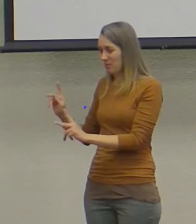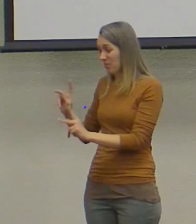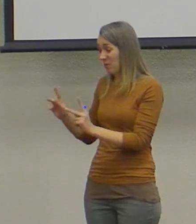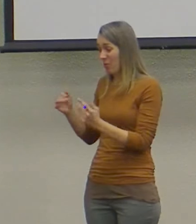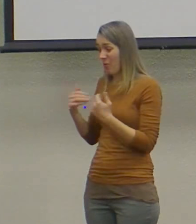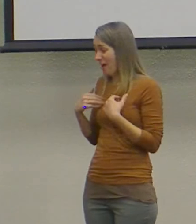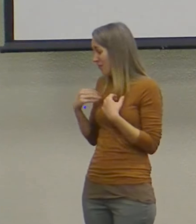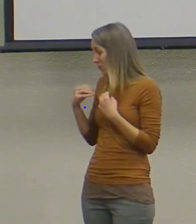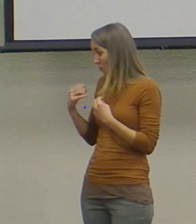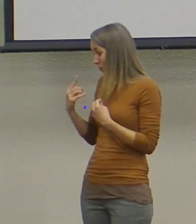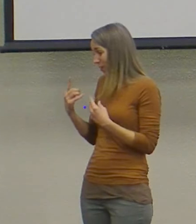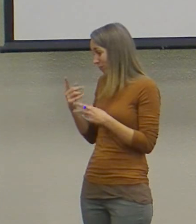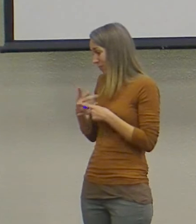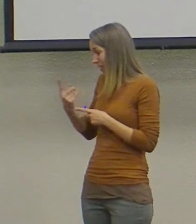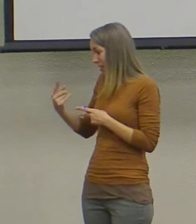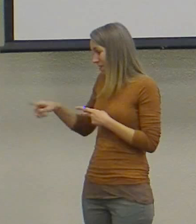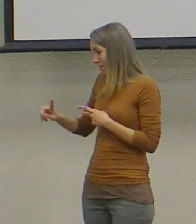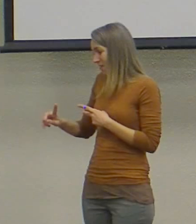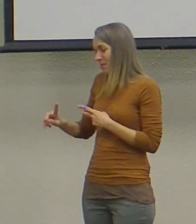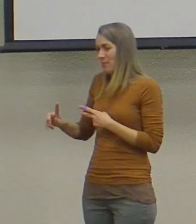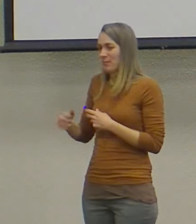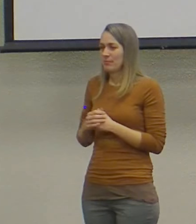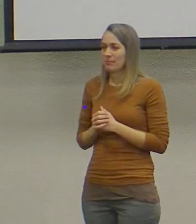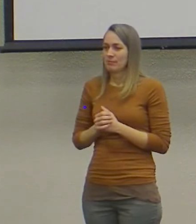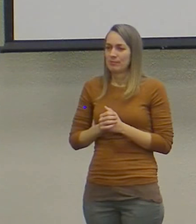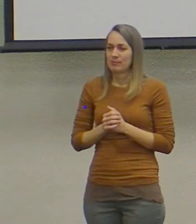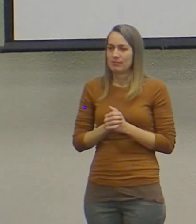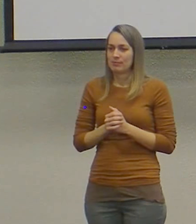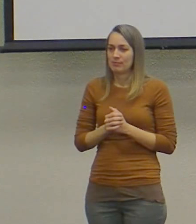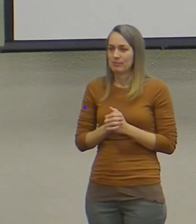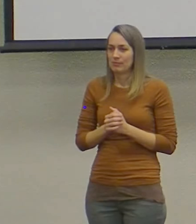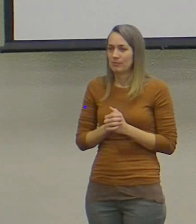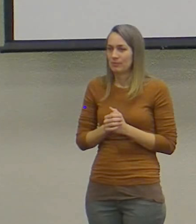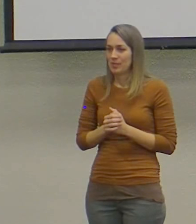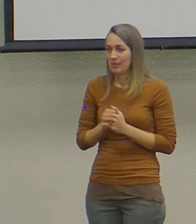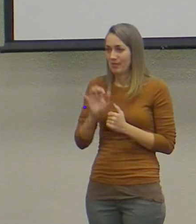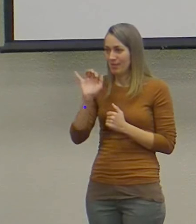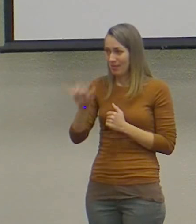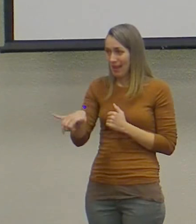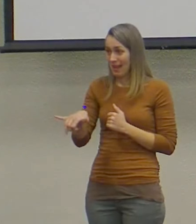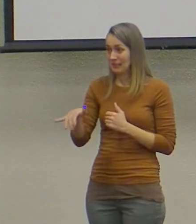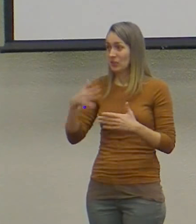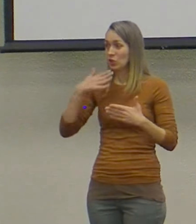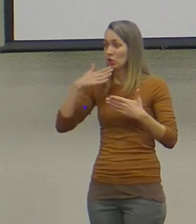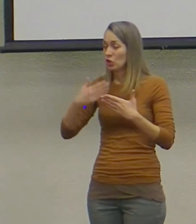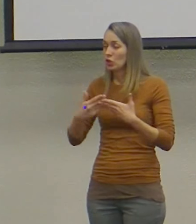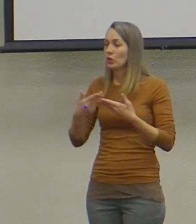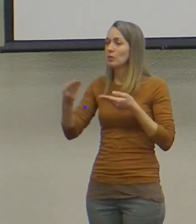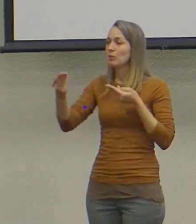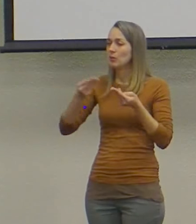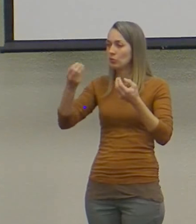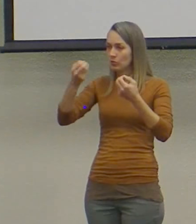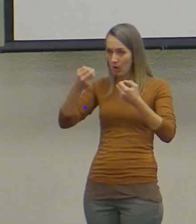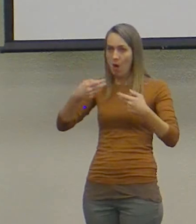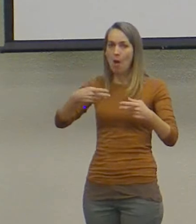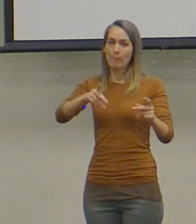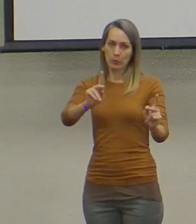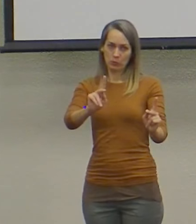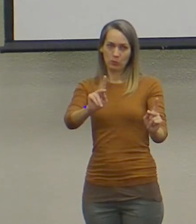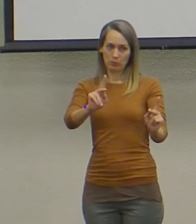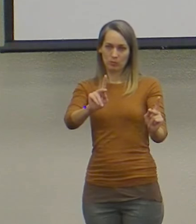them. There's a good insight into some ministry opportunities right there. But you